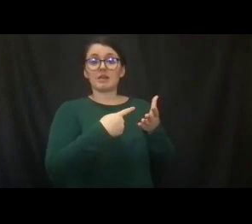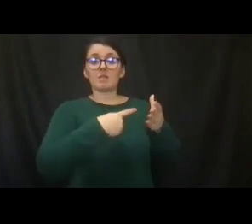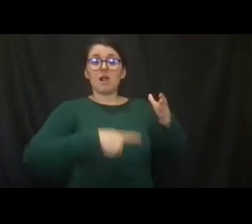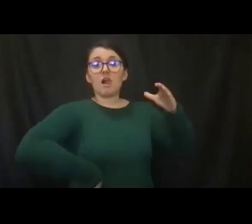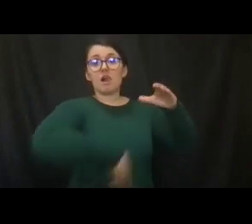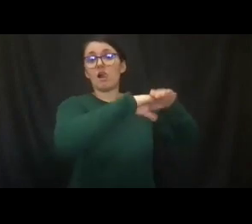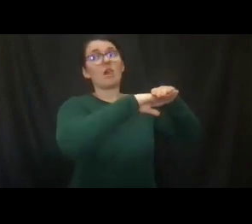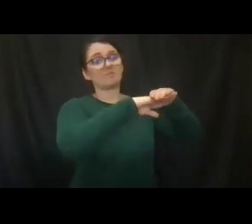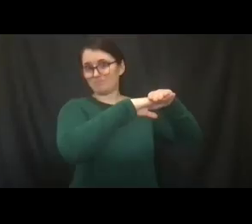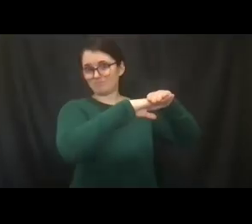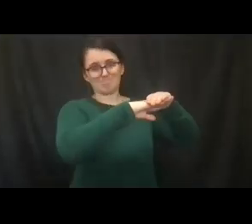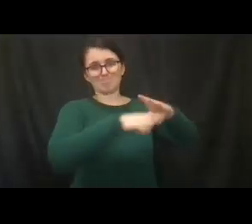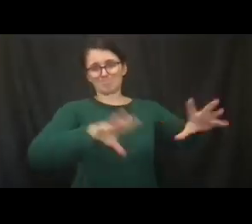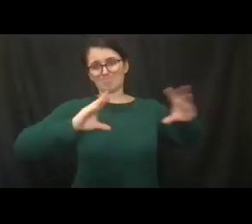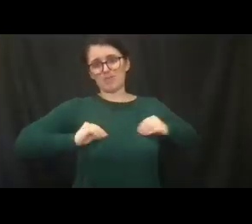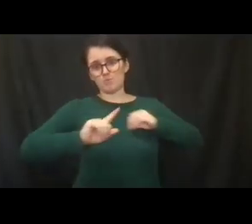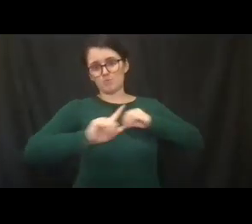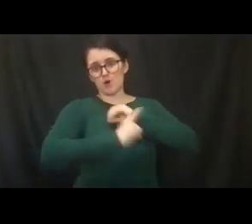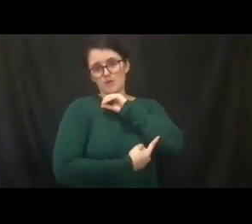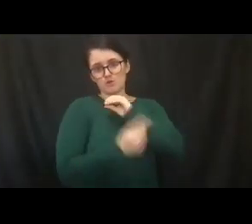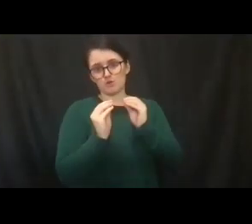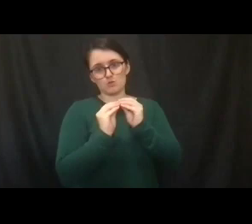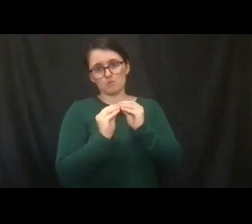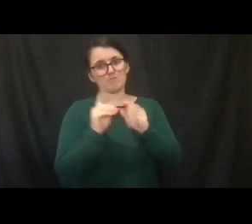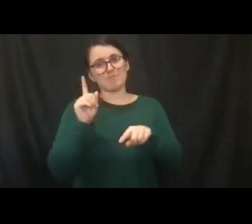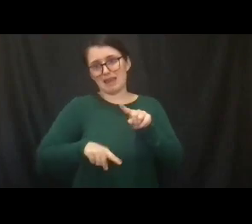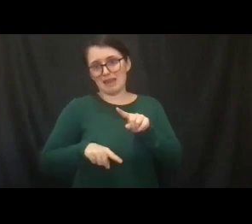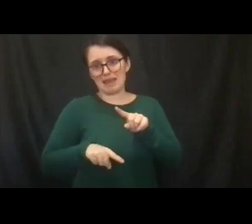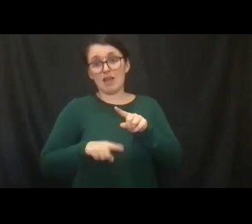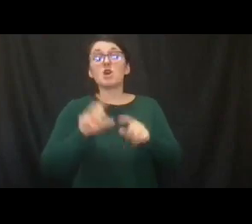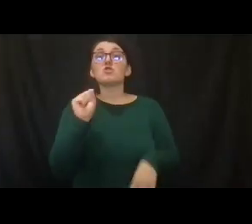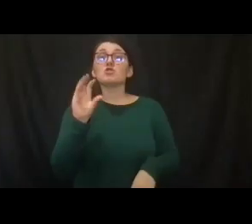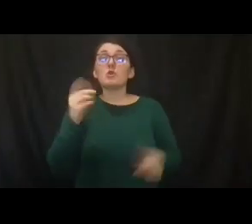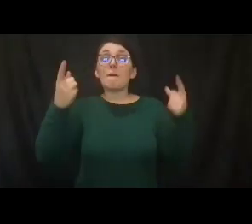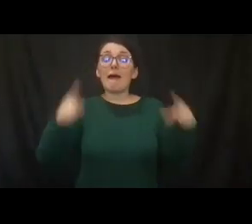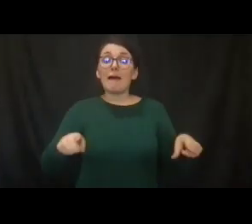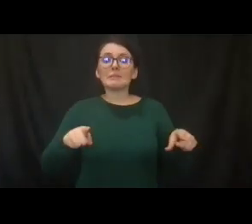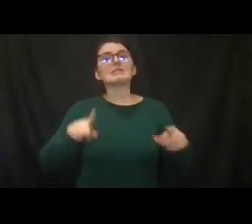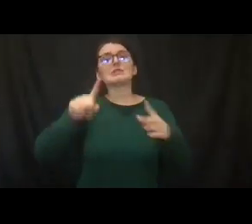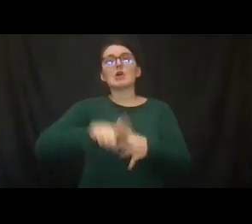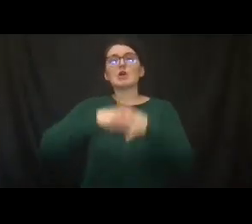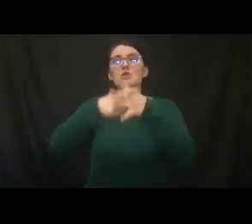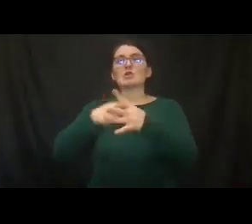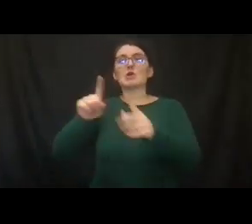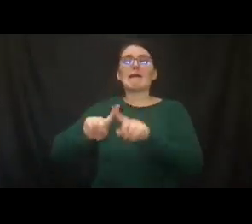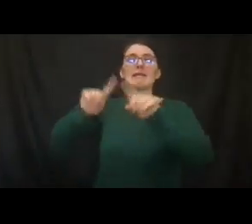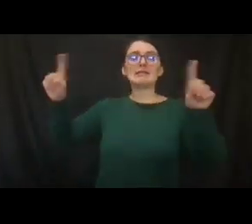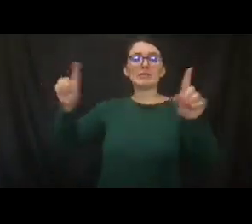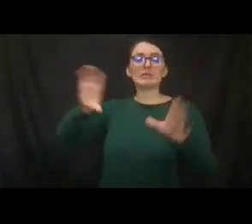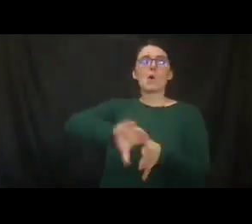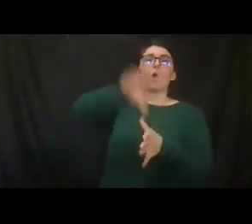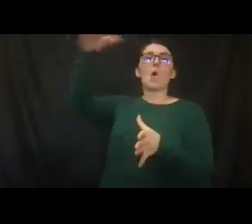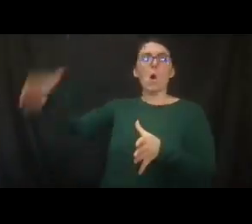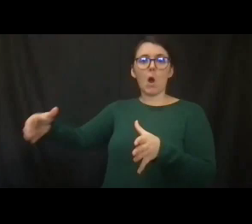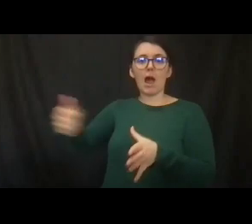so then what happens is another one will have to be started somewhere. And after a long, long time,